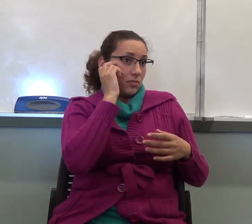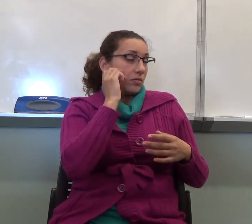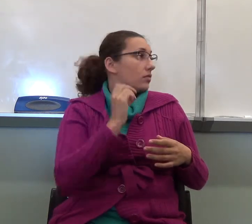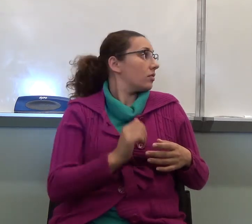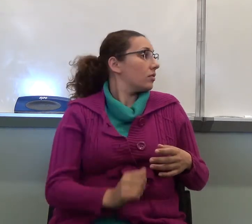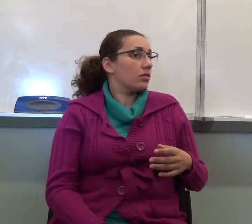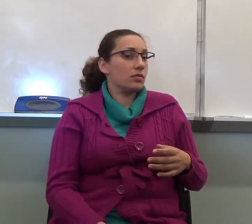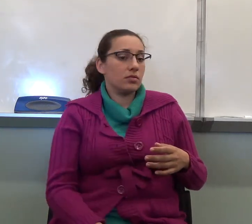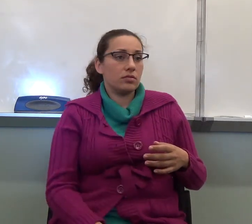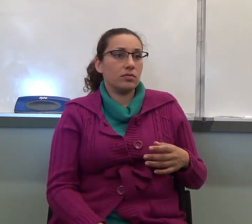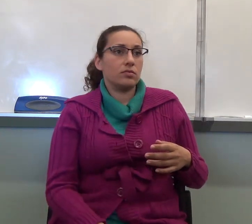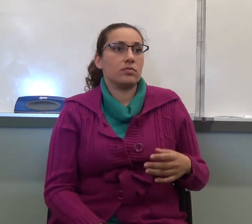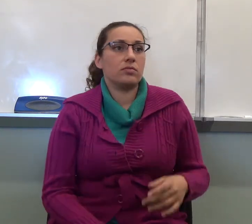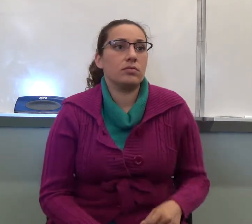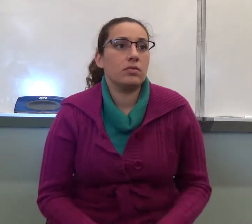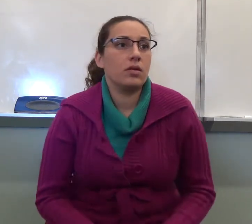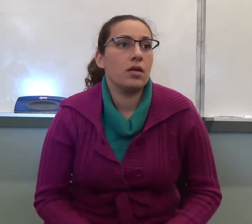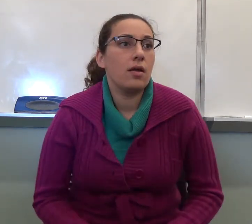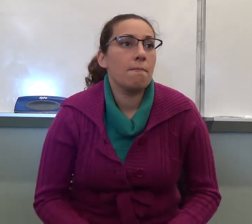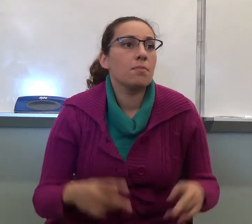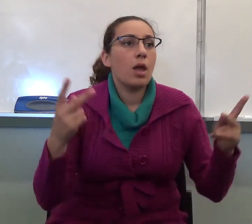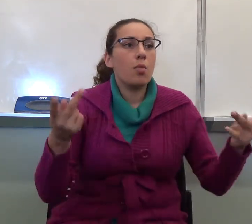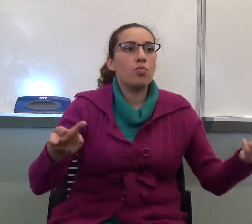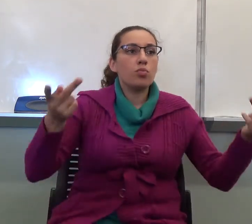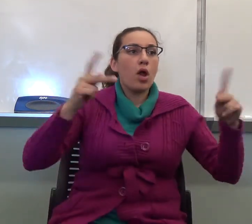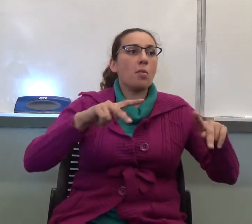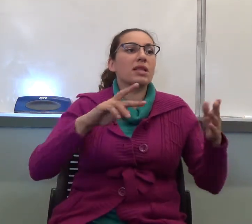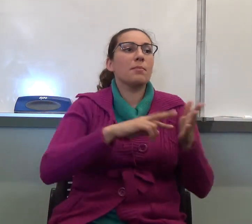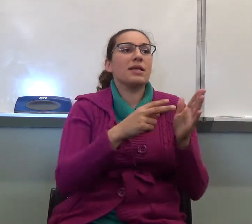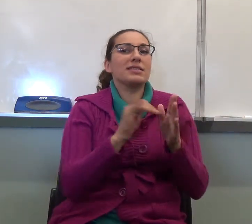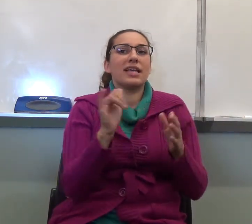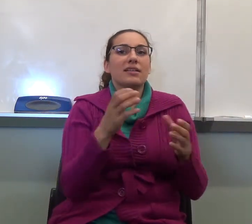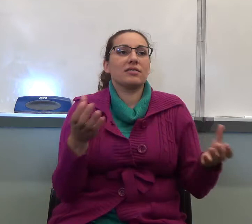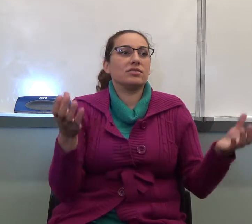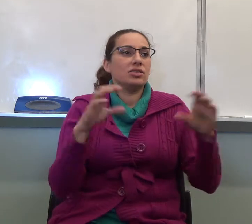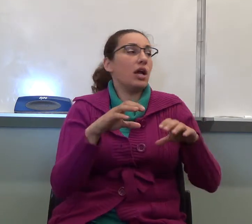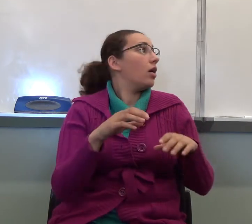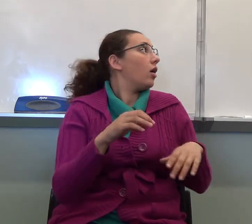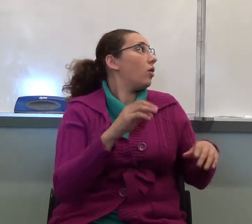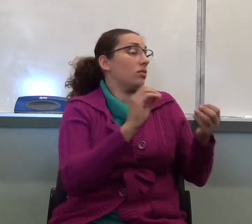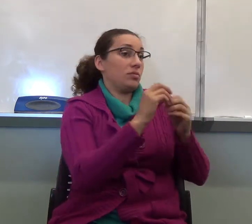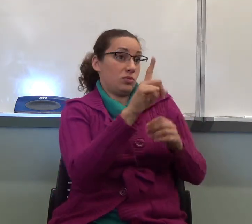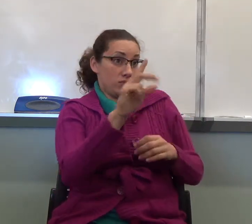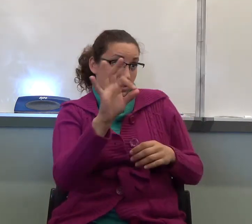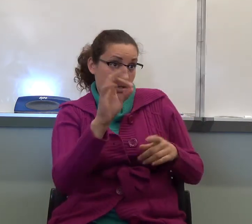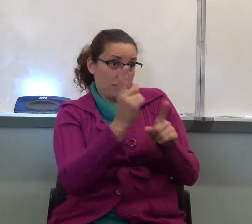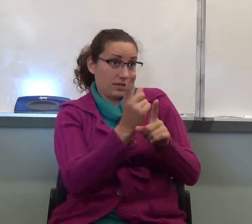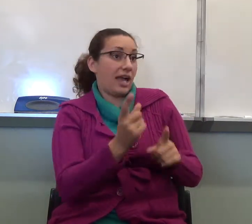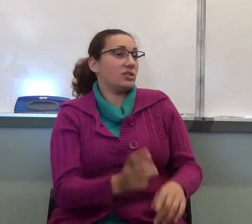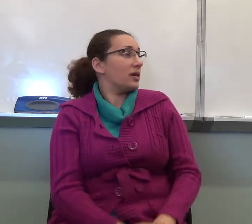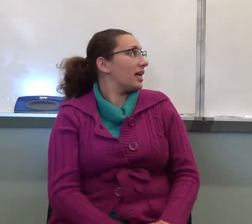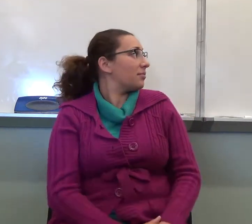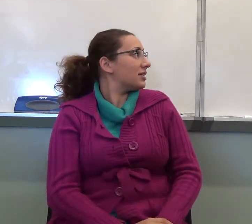Okay, any others? There's one over here. 29, do I? Oh, yeah, 29, please.